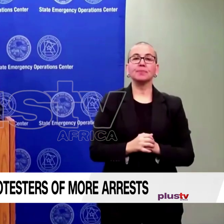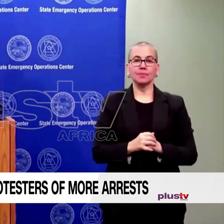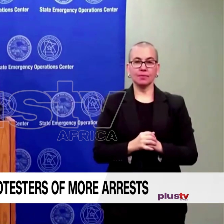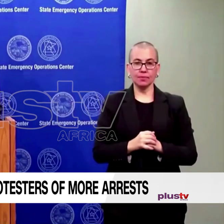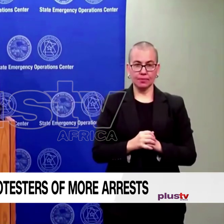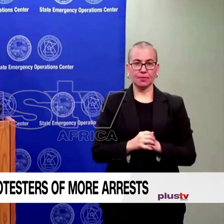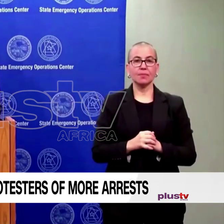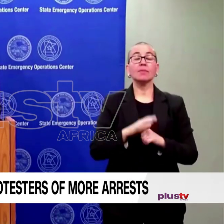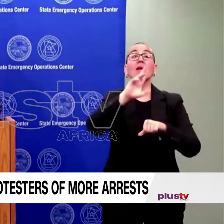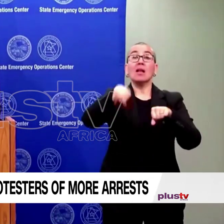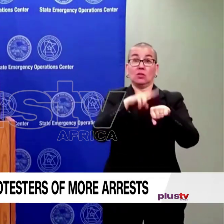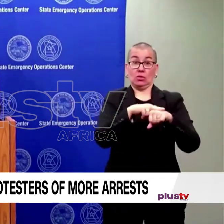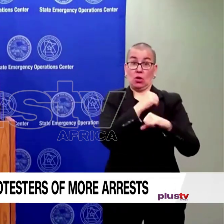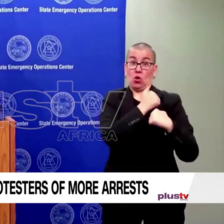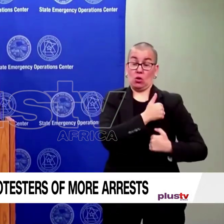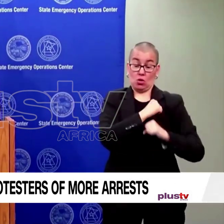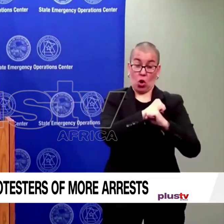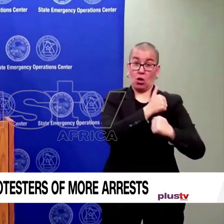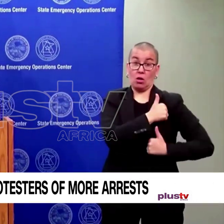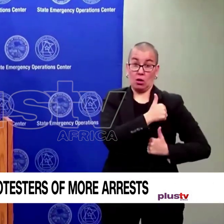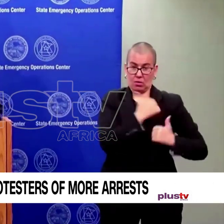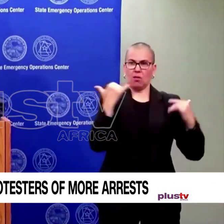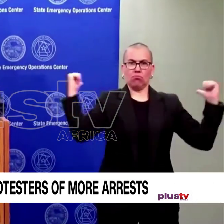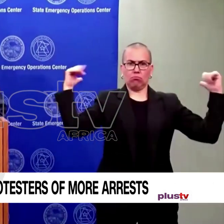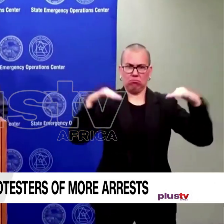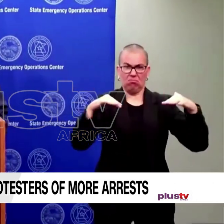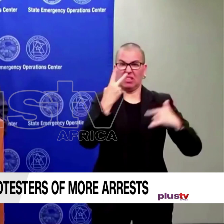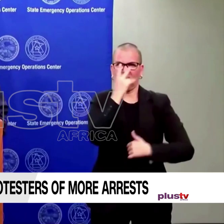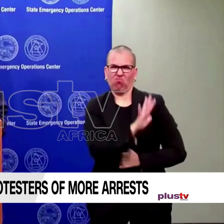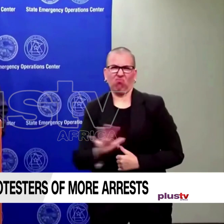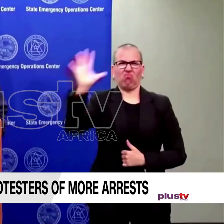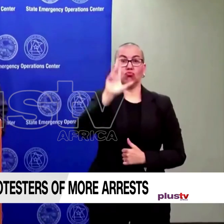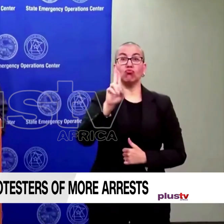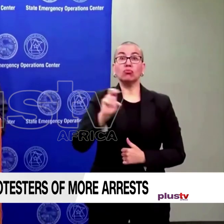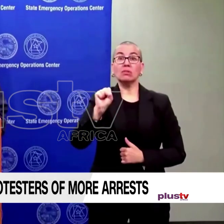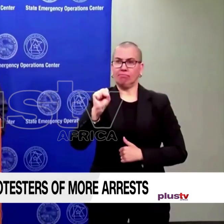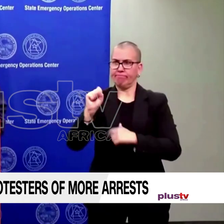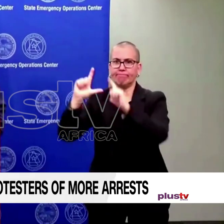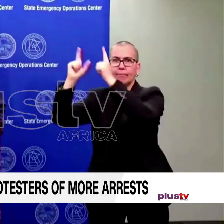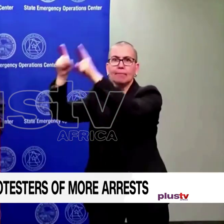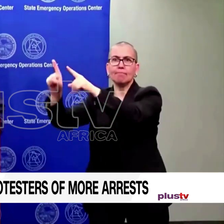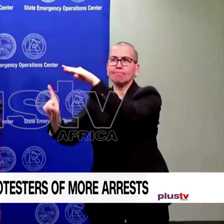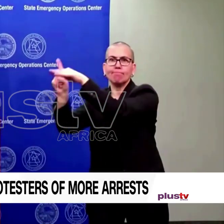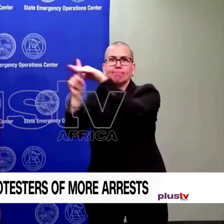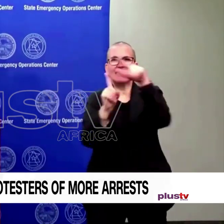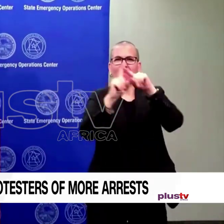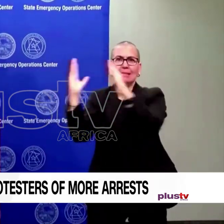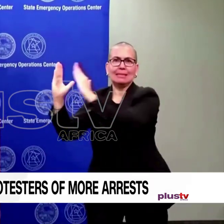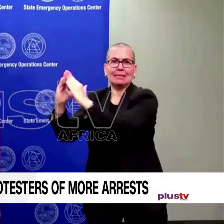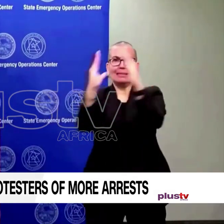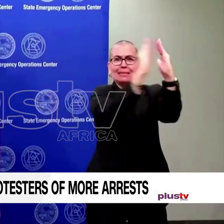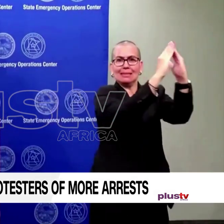So as you saw this expand across the United States, and you start to see whether it be domestic terrorism, whether